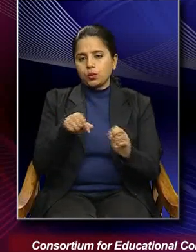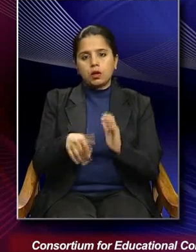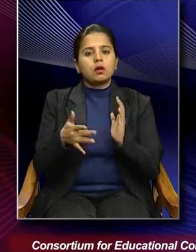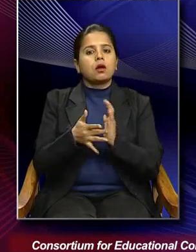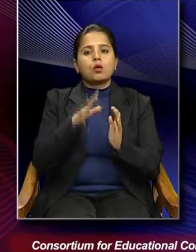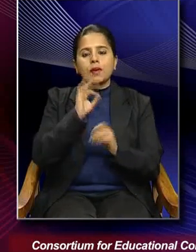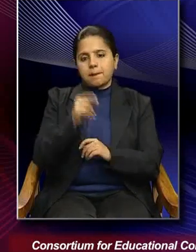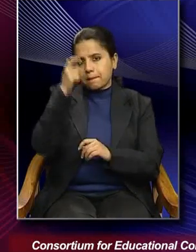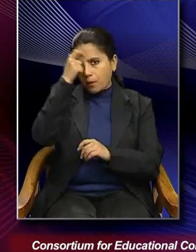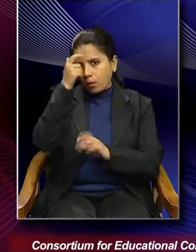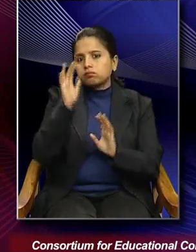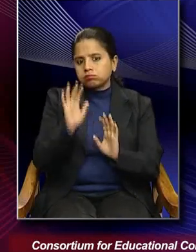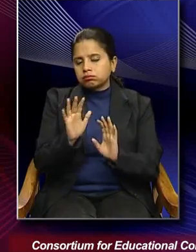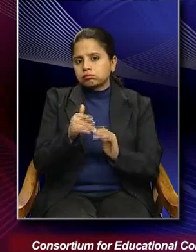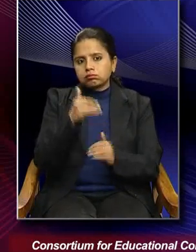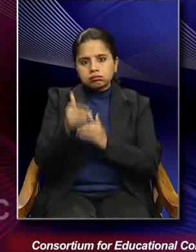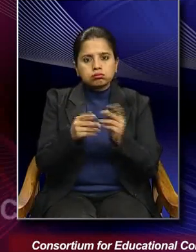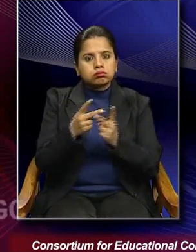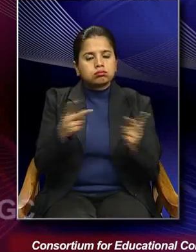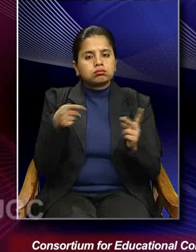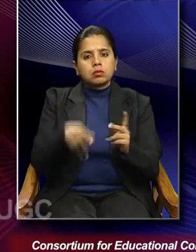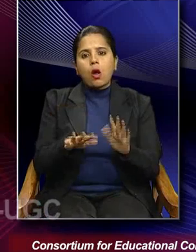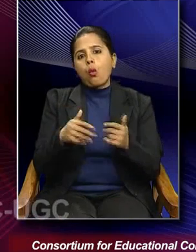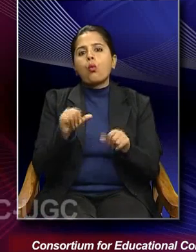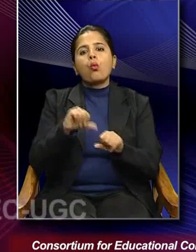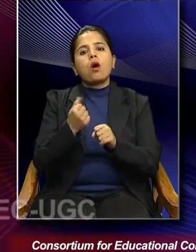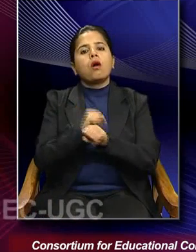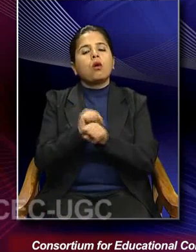practical problem of making this criteria work.